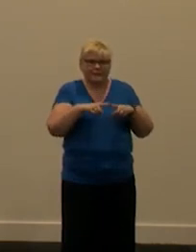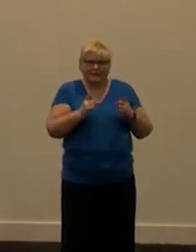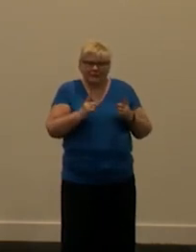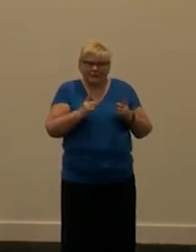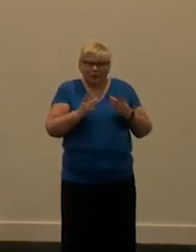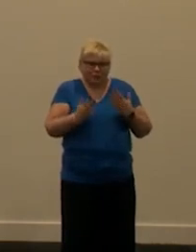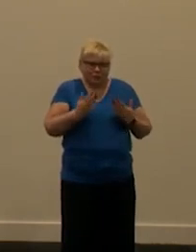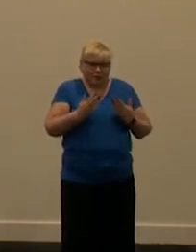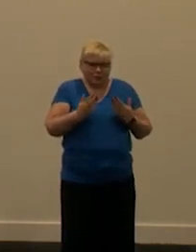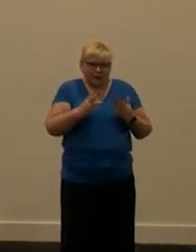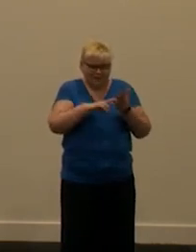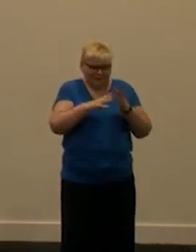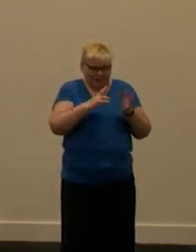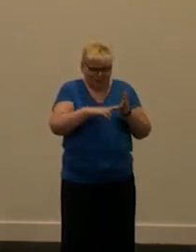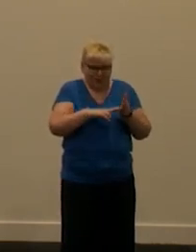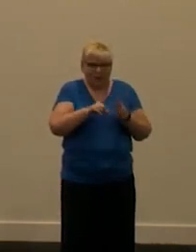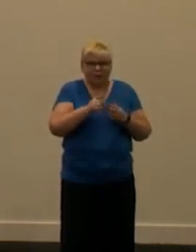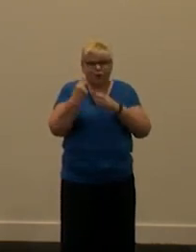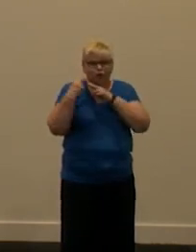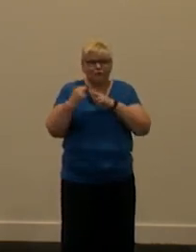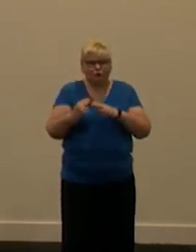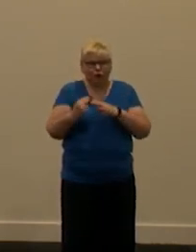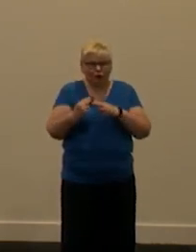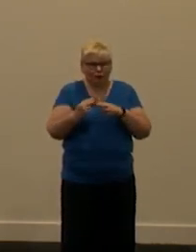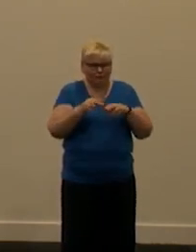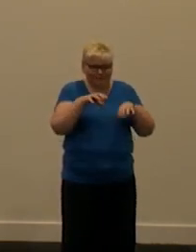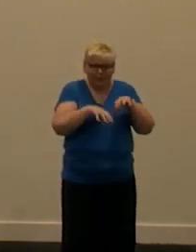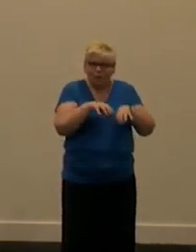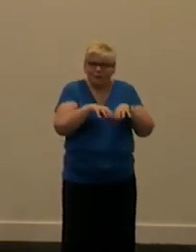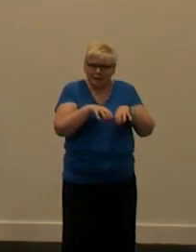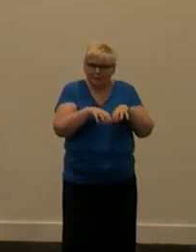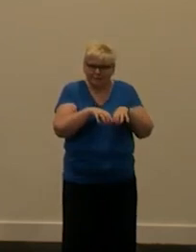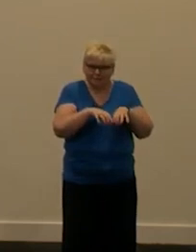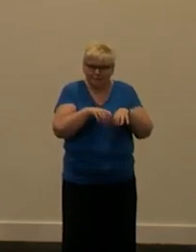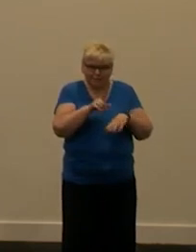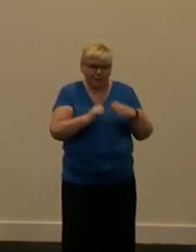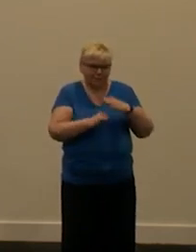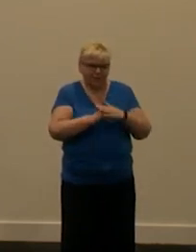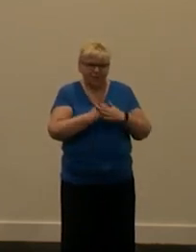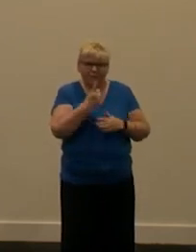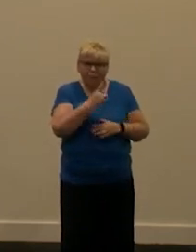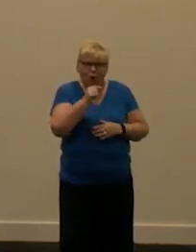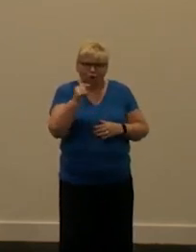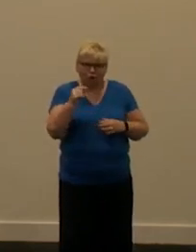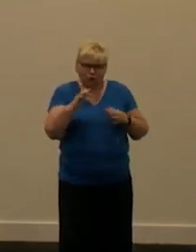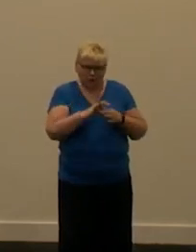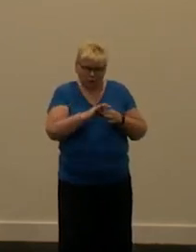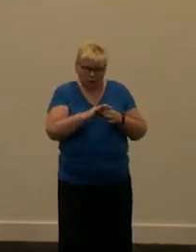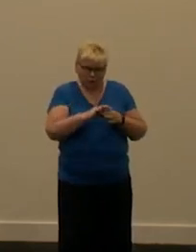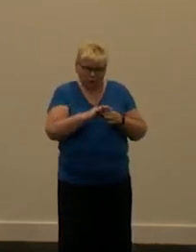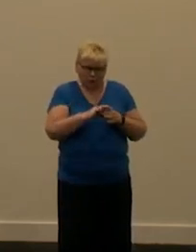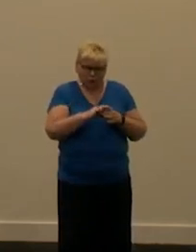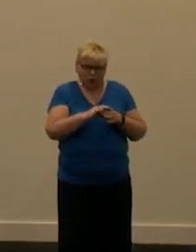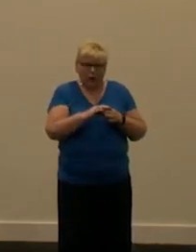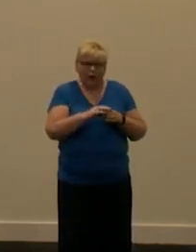between Virtual Wan Hub and traditional site-to-site VPN hub. The site-to-site VPN has a maximum of 100 connections, and